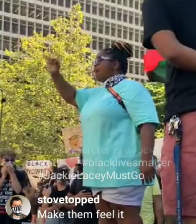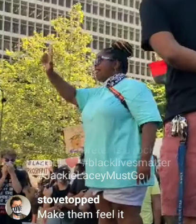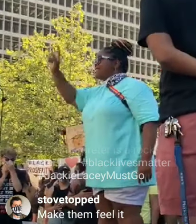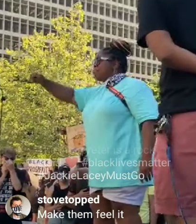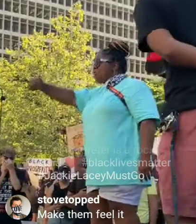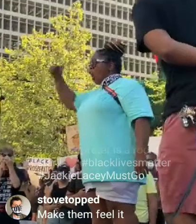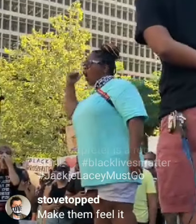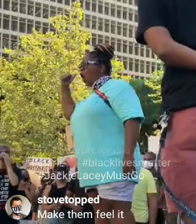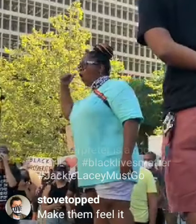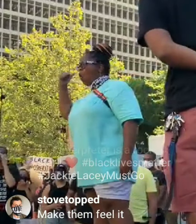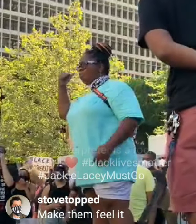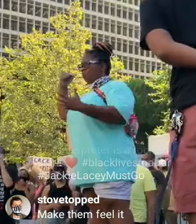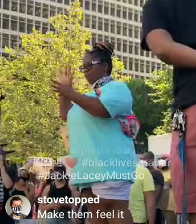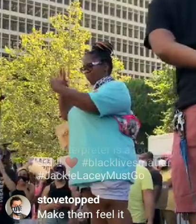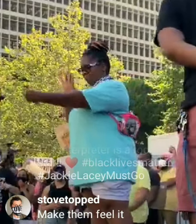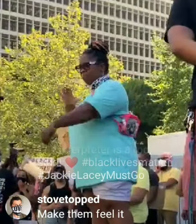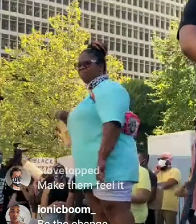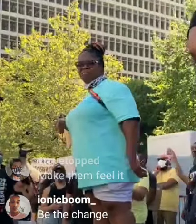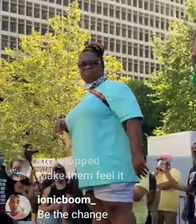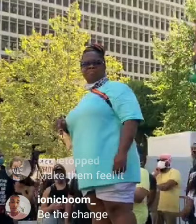Jackie Lacey must go!